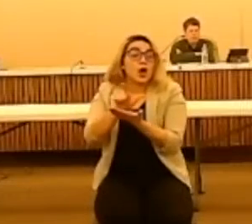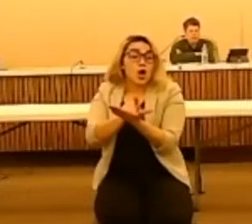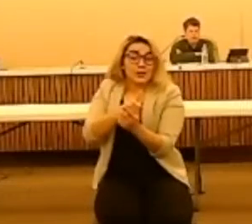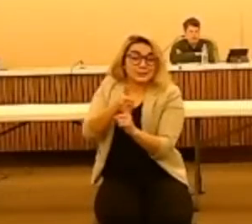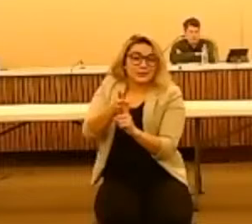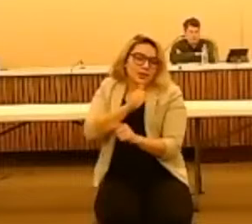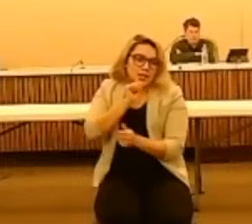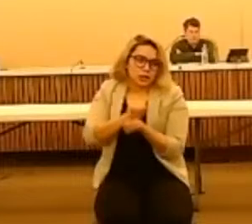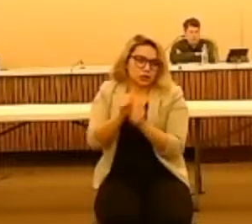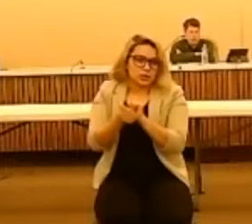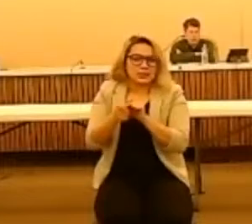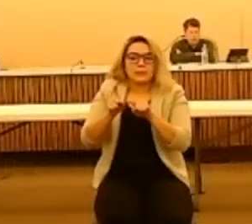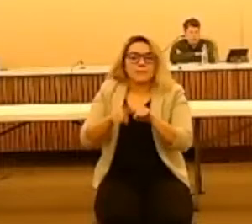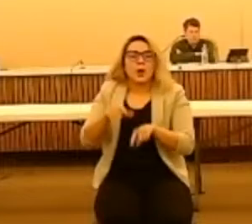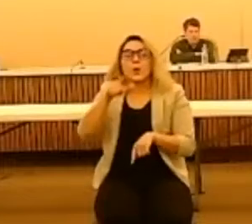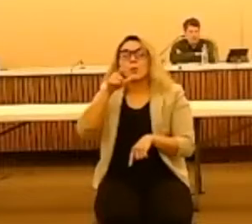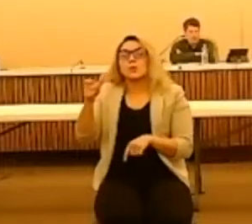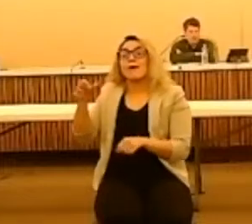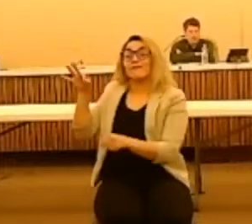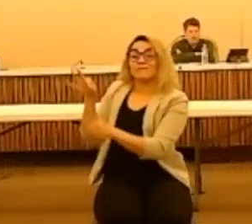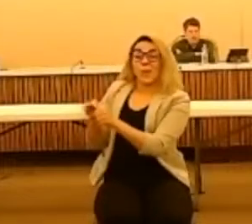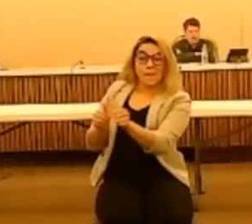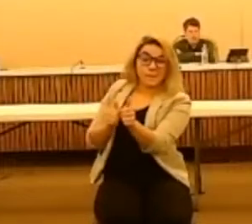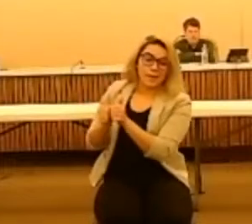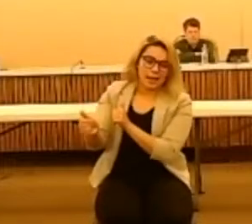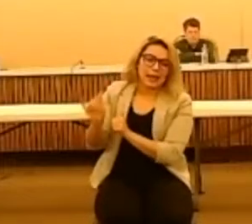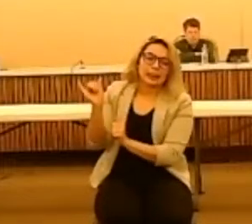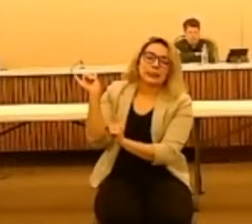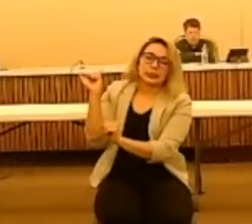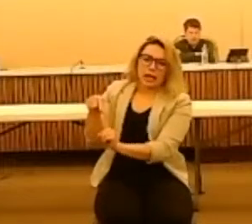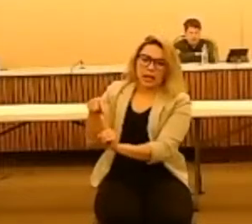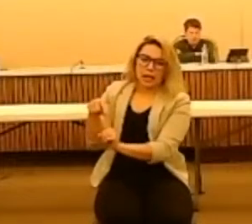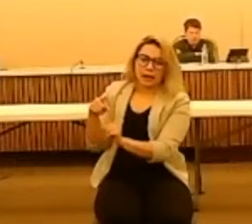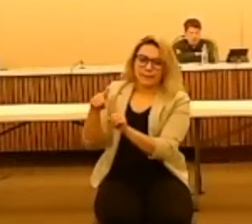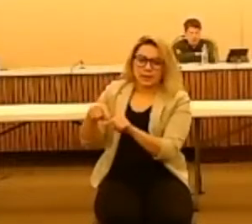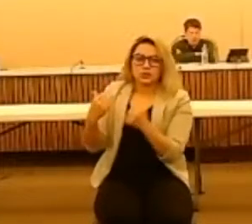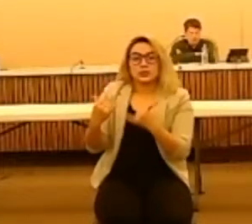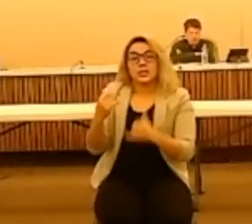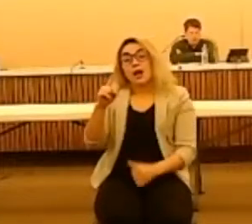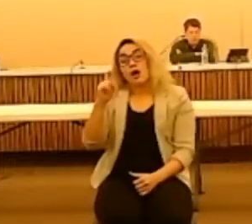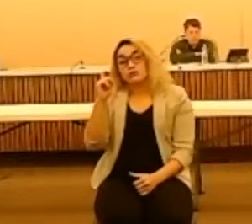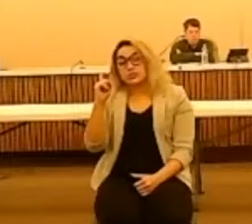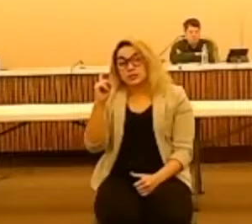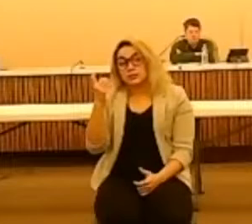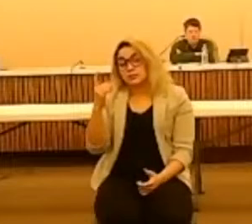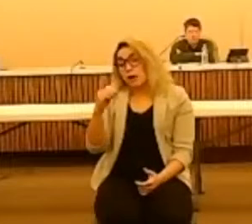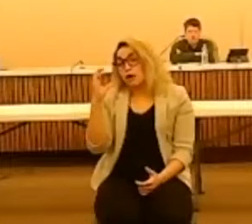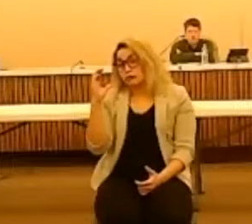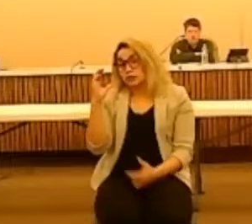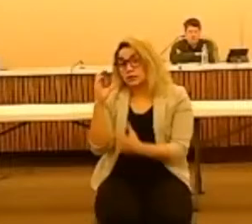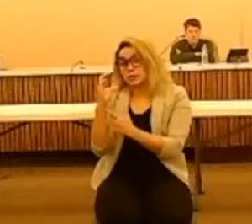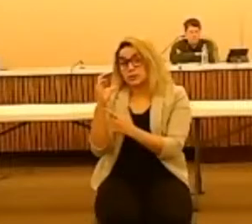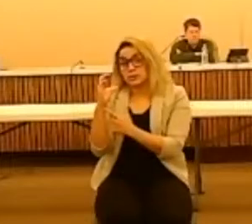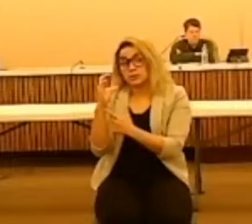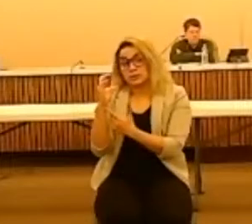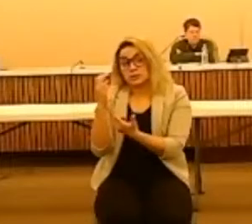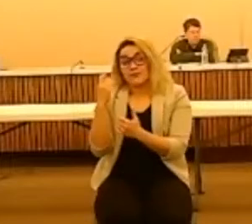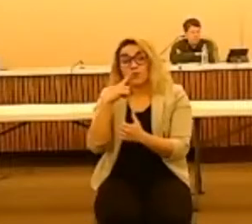Under the current law, it's 100 feet to a residential property, which means they could reduce it to